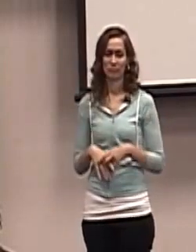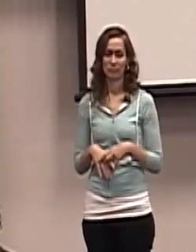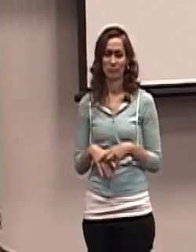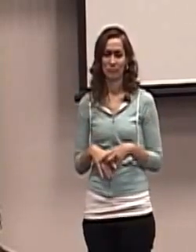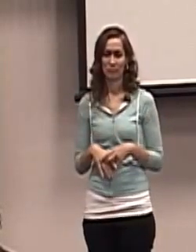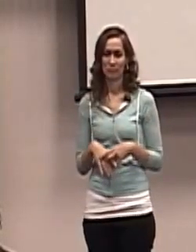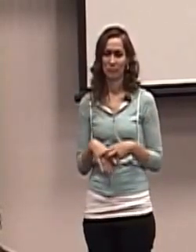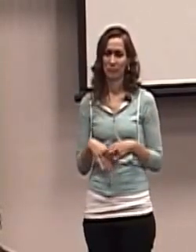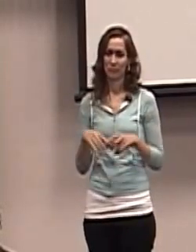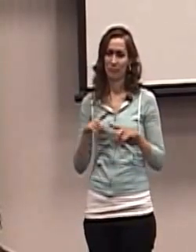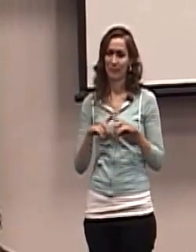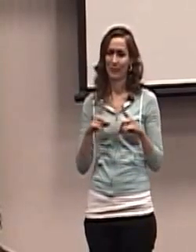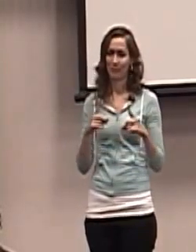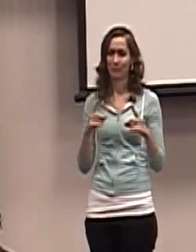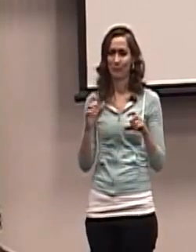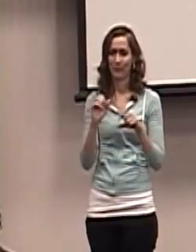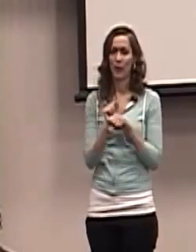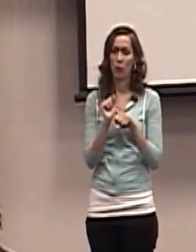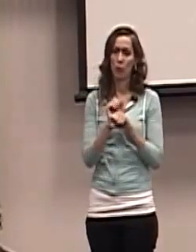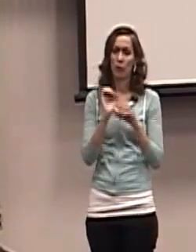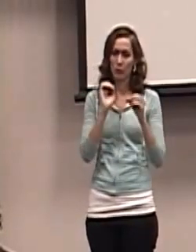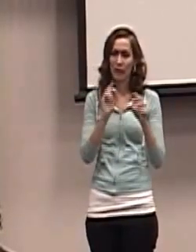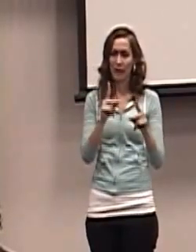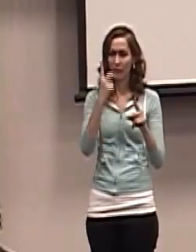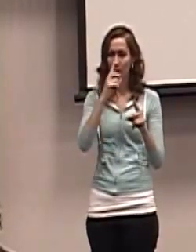It worked out all right for us.